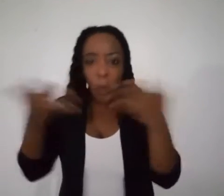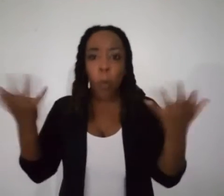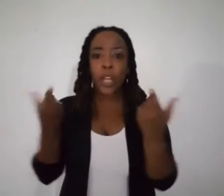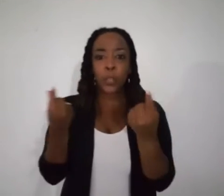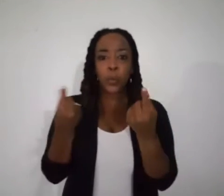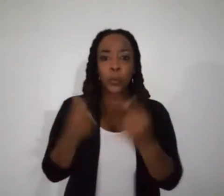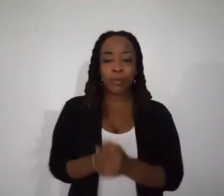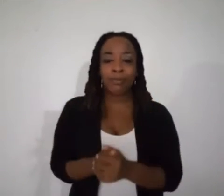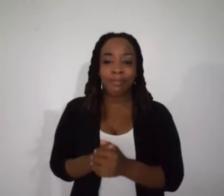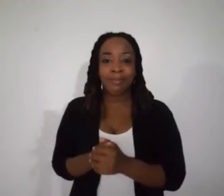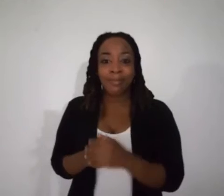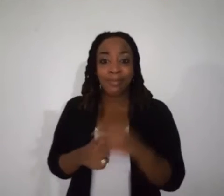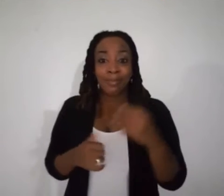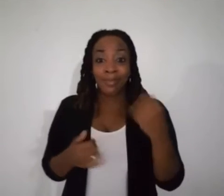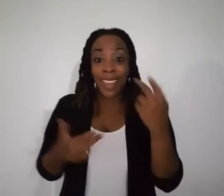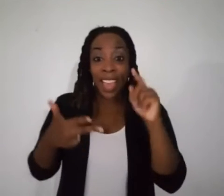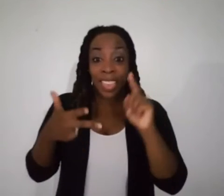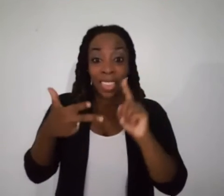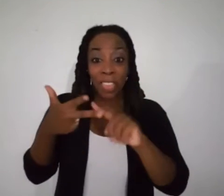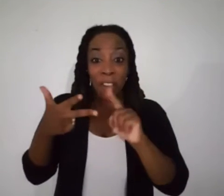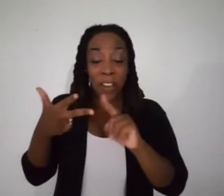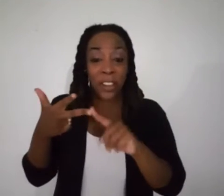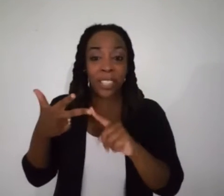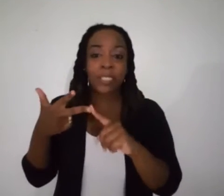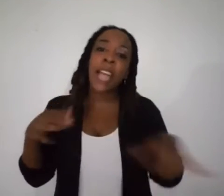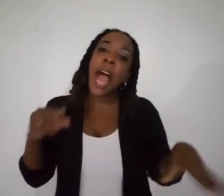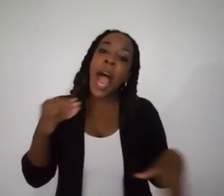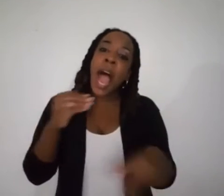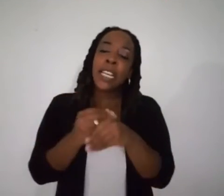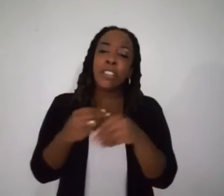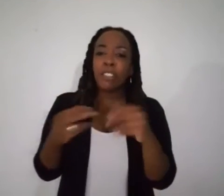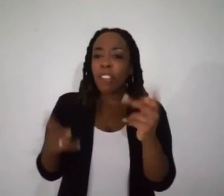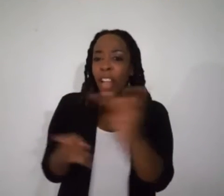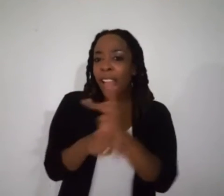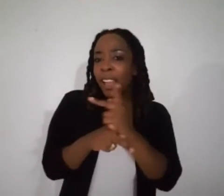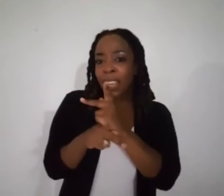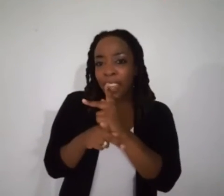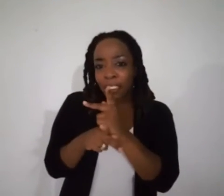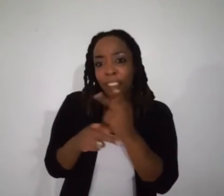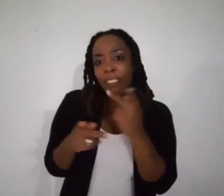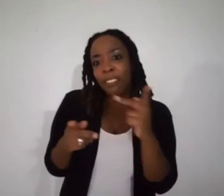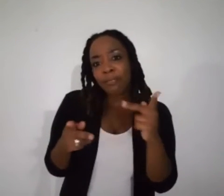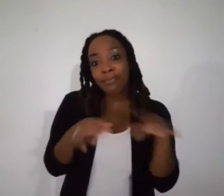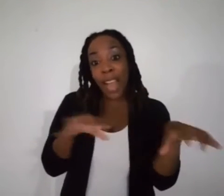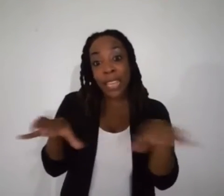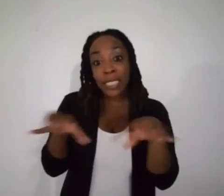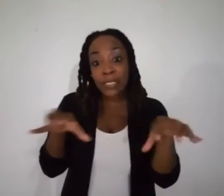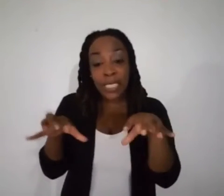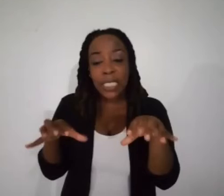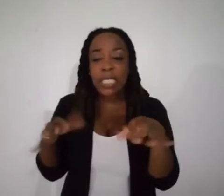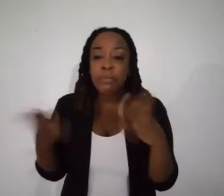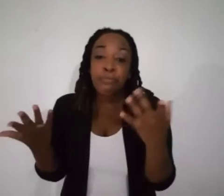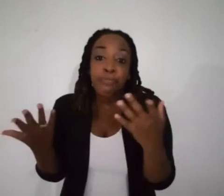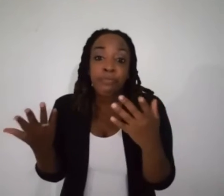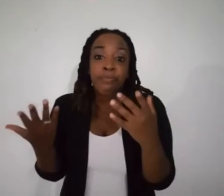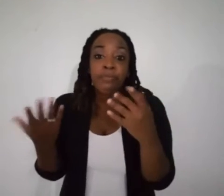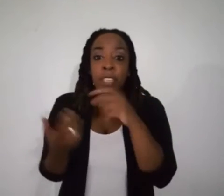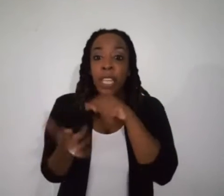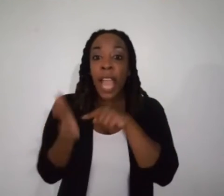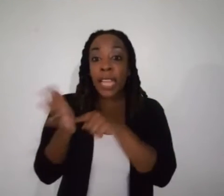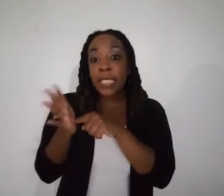you may have additional care activities that you have to do, especially with things like the hand